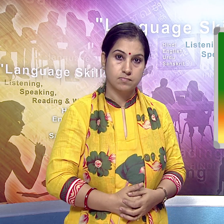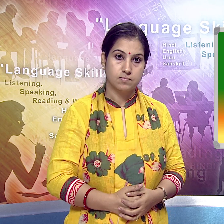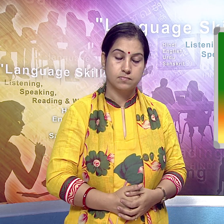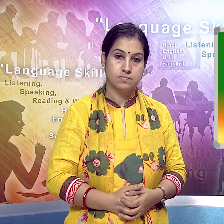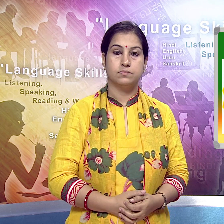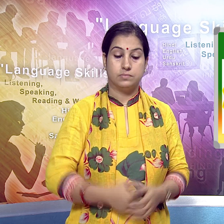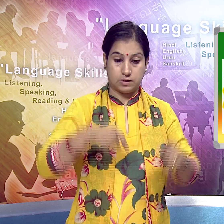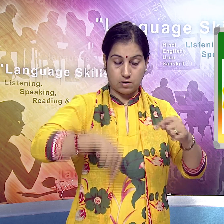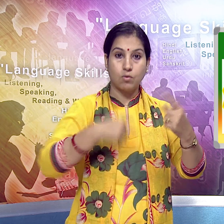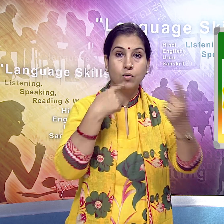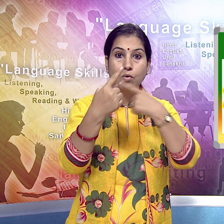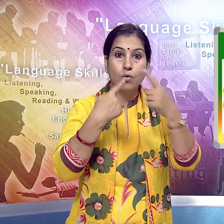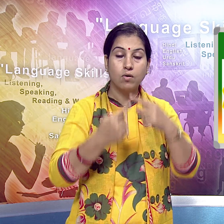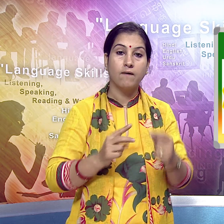Now we will talk about vitamin D.